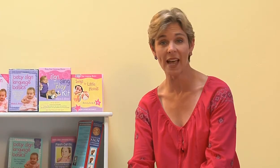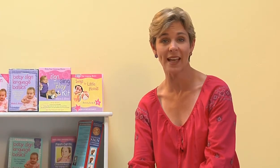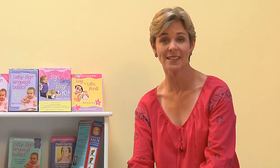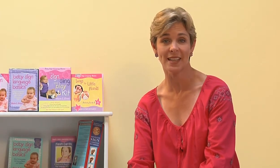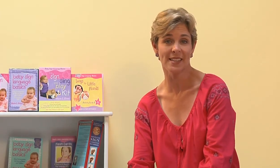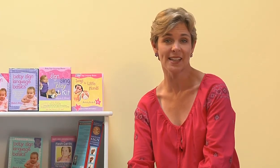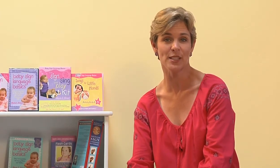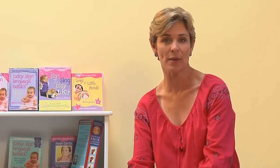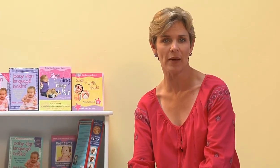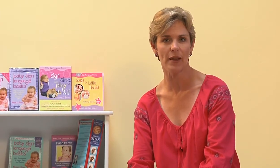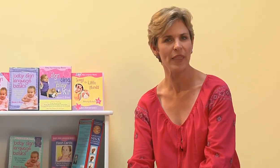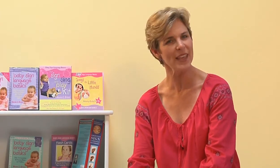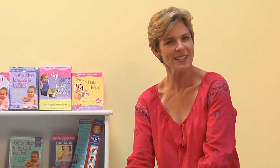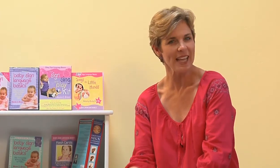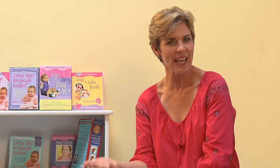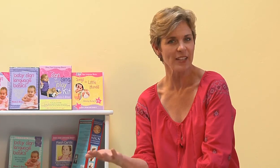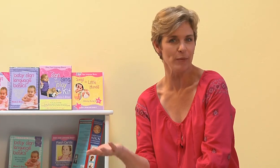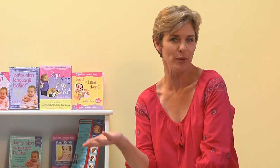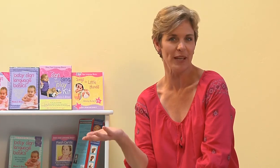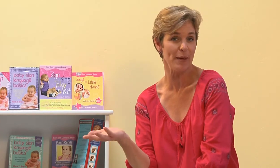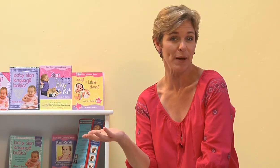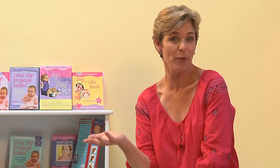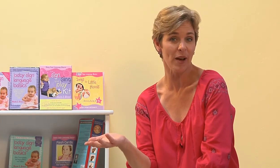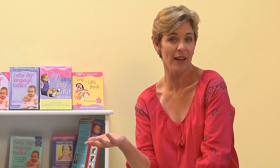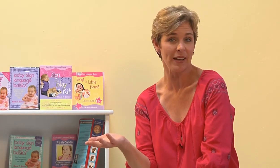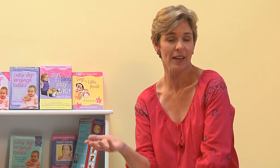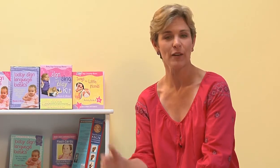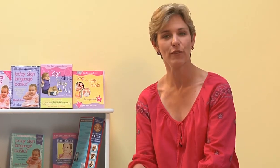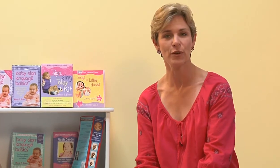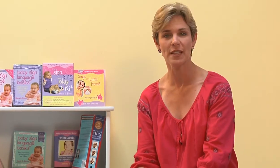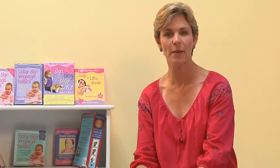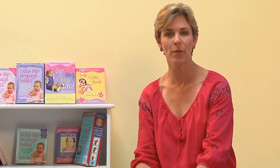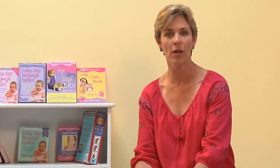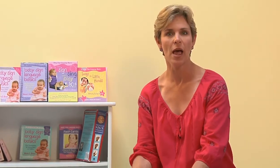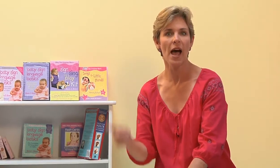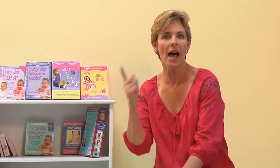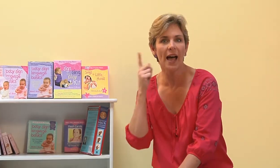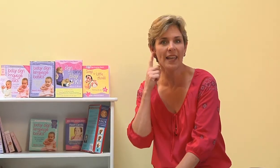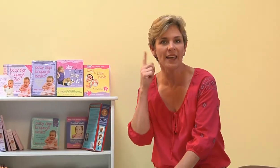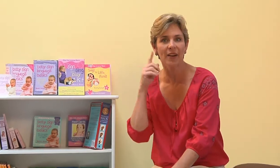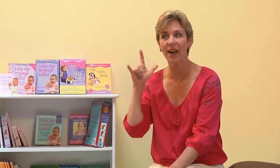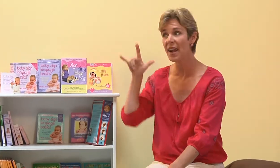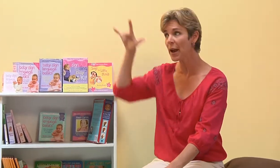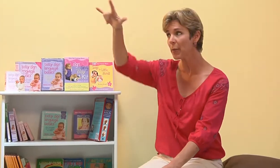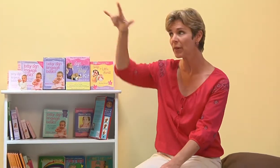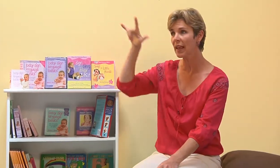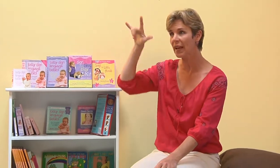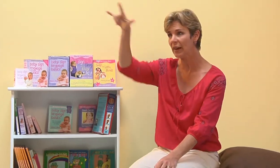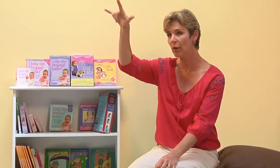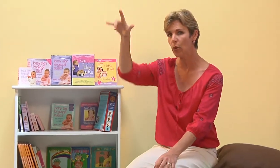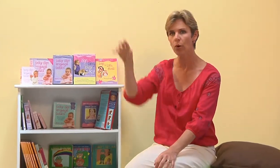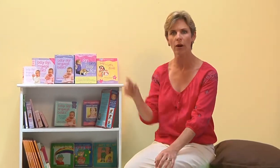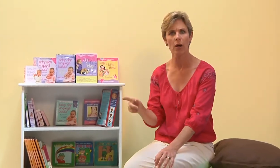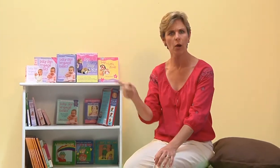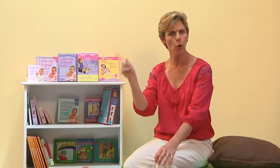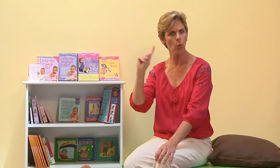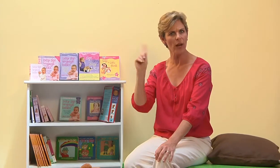ask and tell us about, things they can't communicate by crying. For example, I hear an airplane, or where's